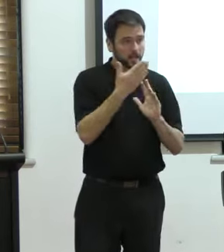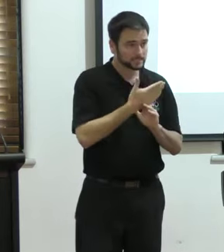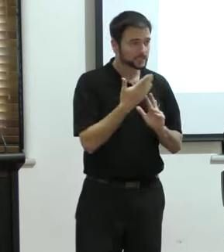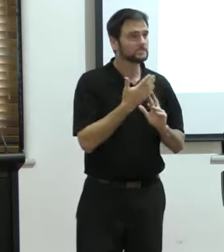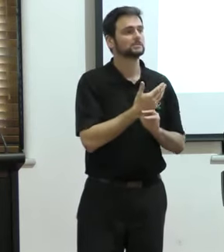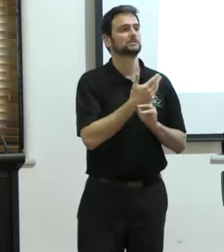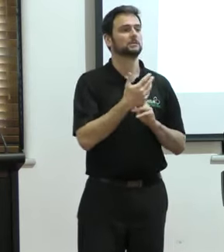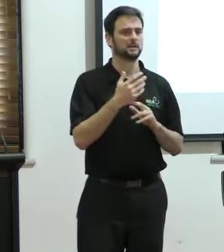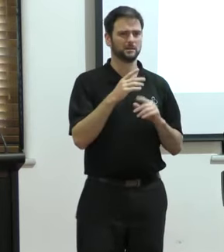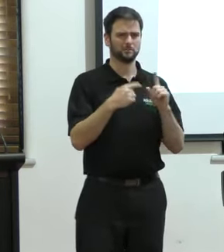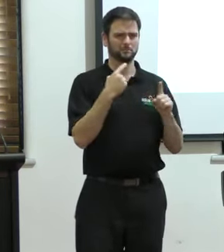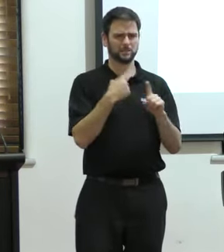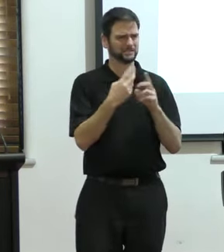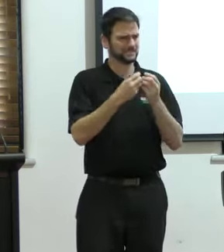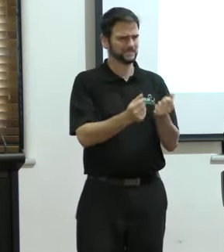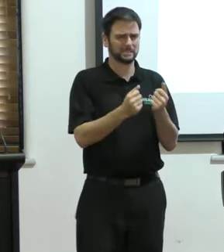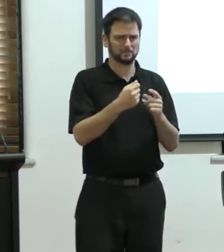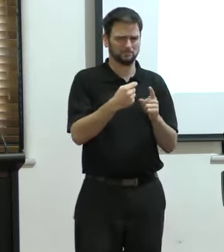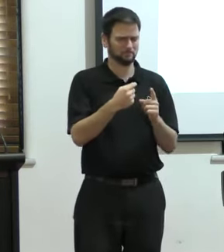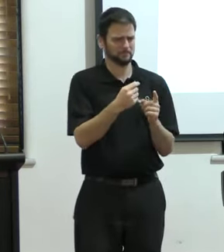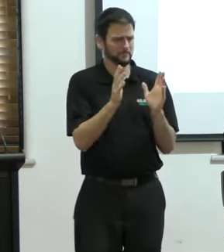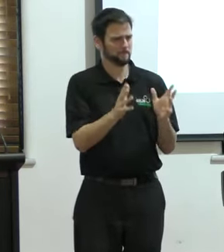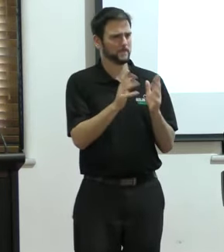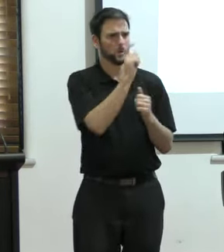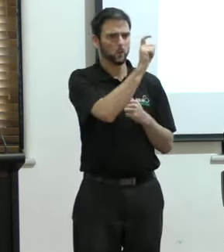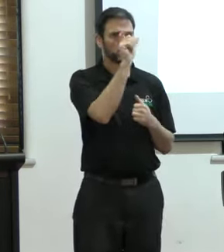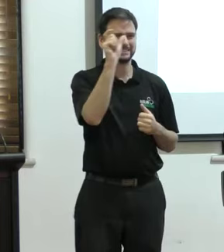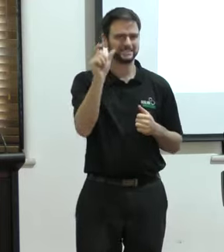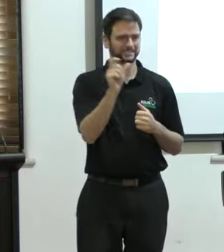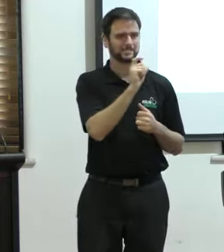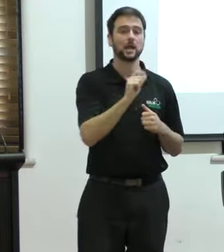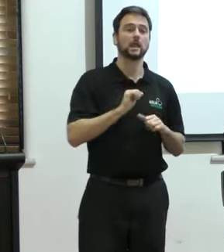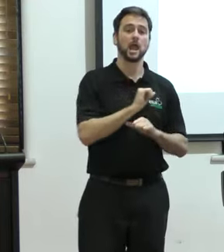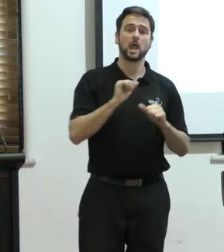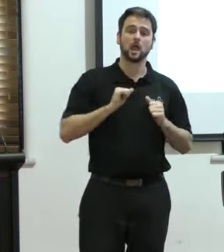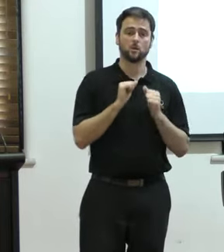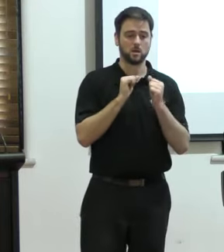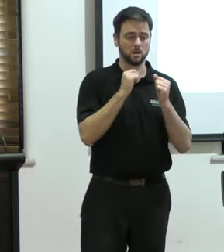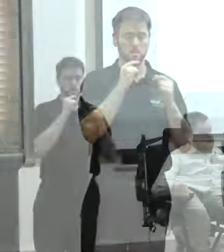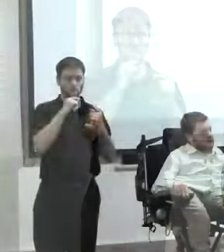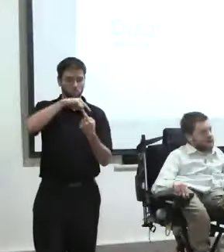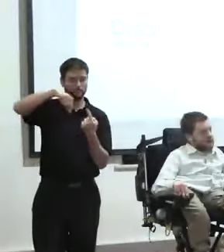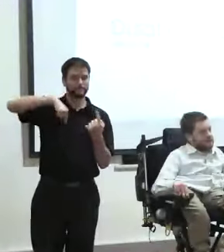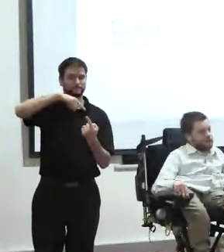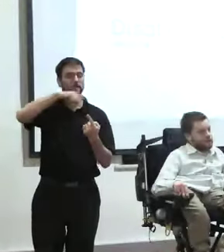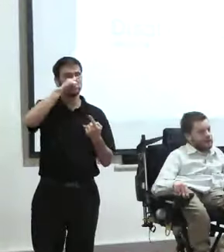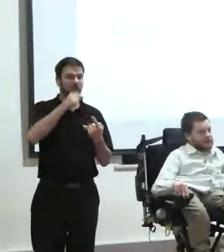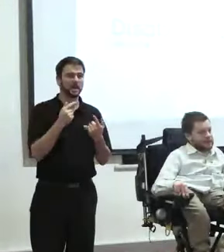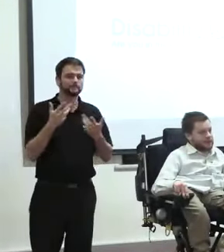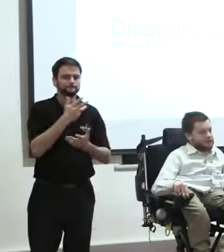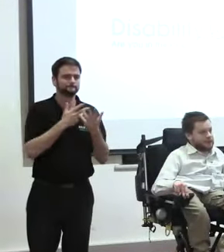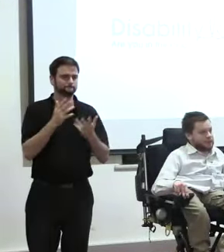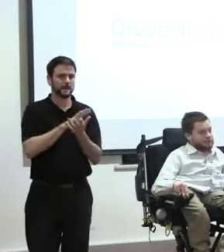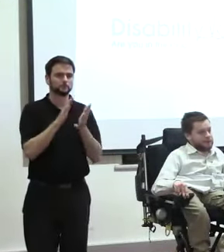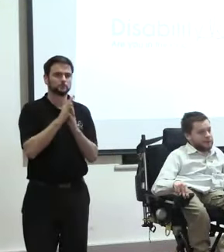easy to understand for a wider variety of people. And we're doing some workshops around Victoria